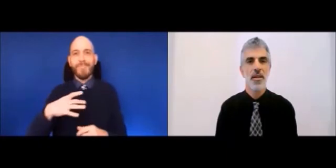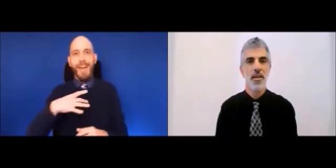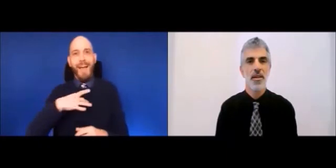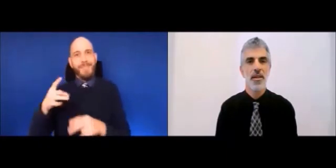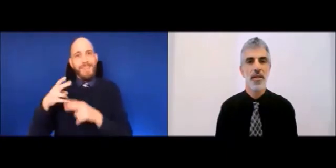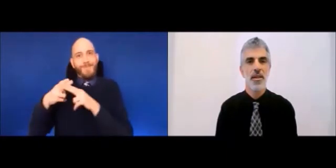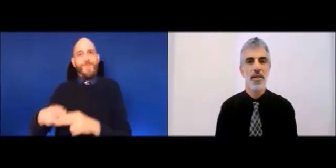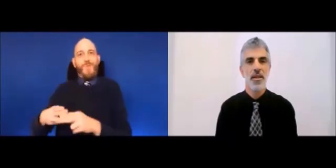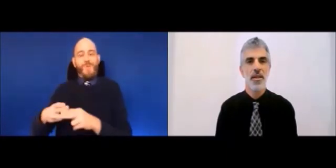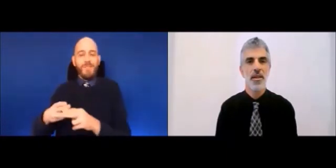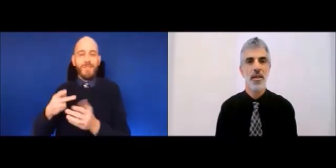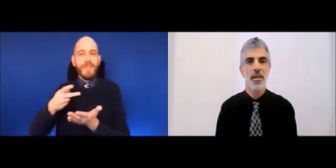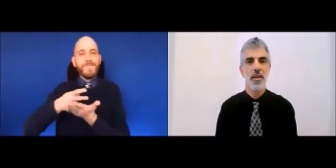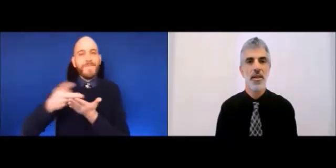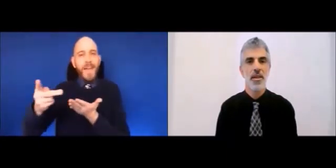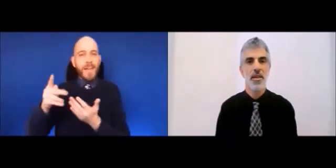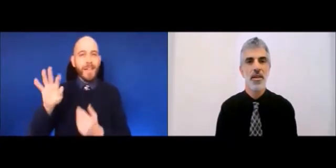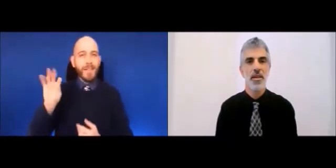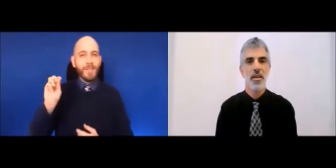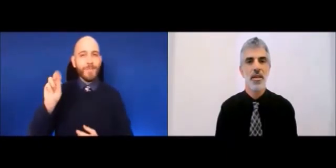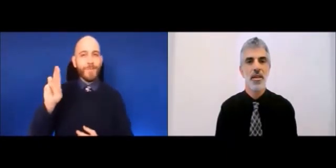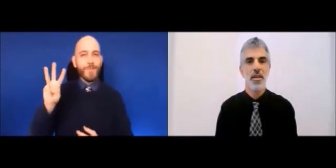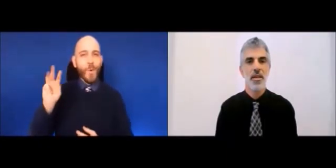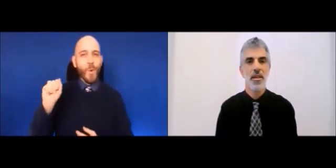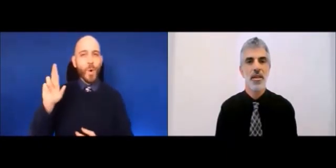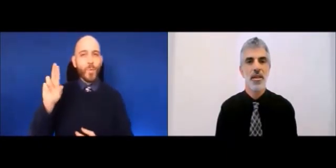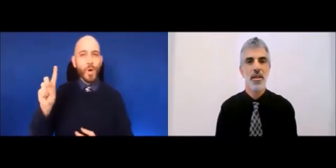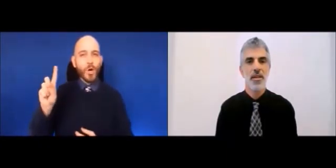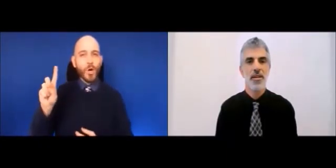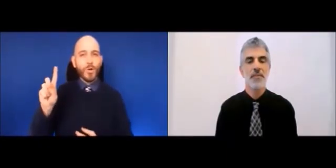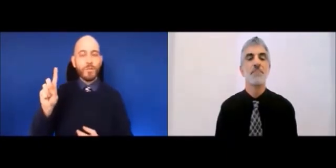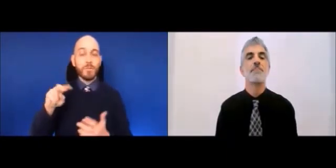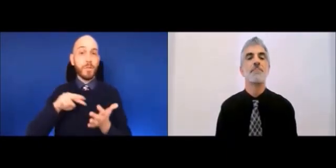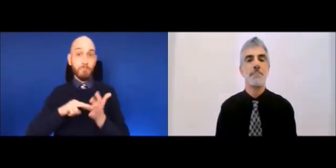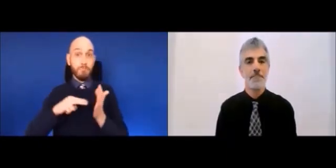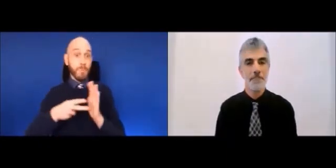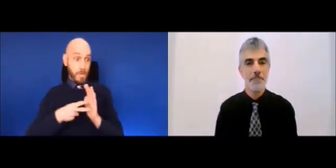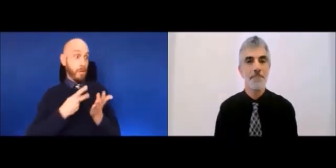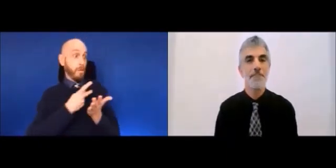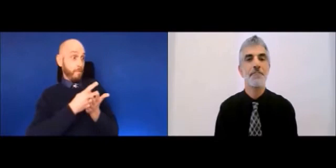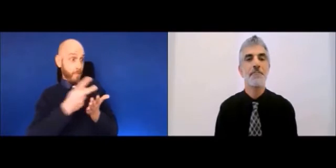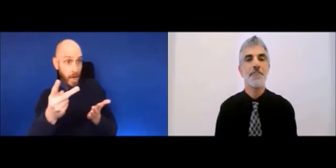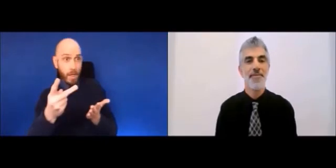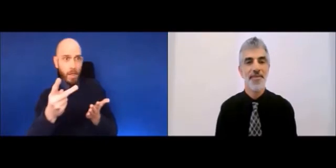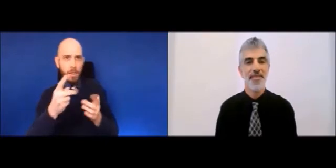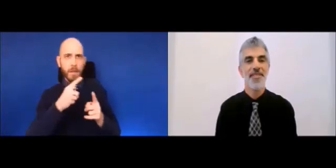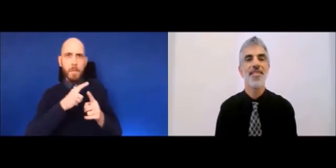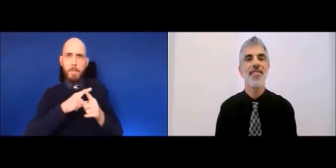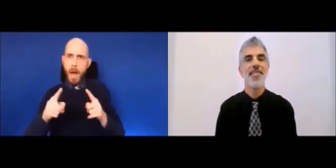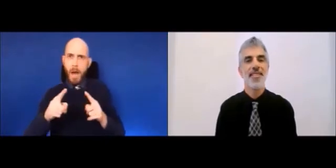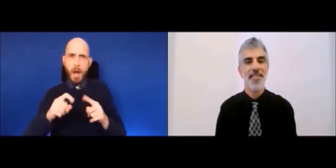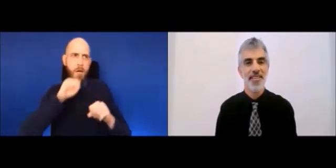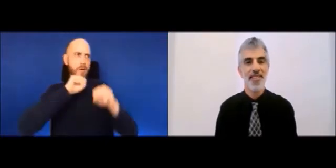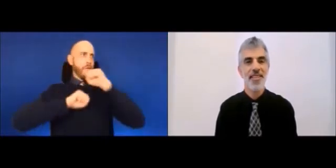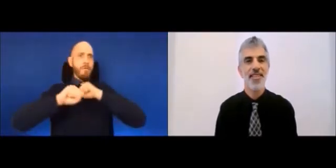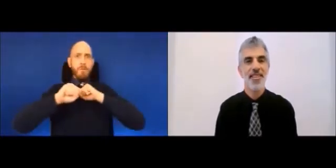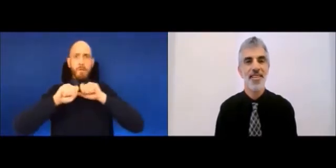time. I like the concept of failing forward, meaning anytime you fail or